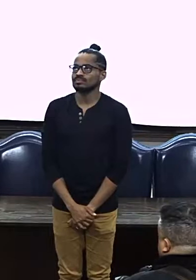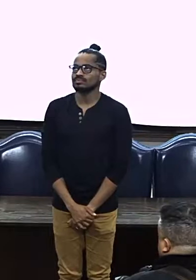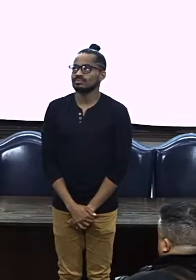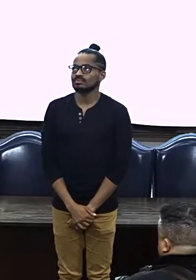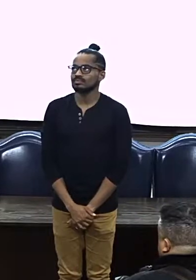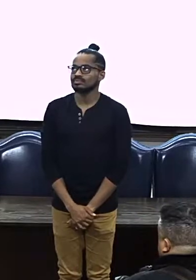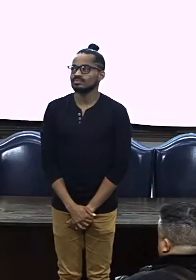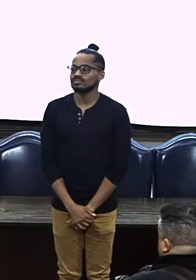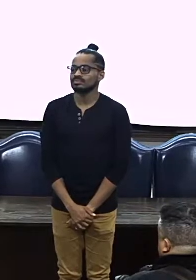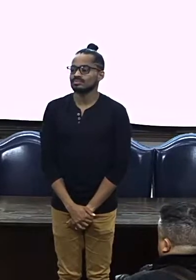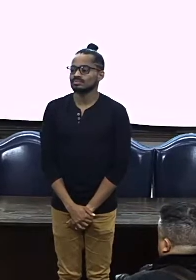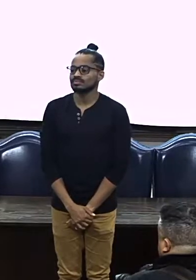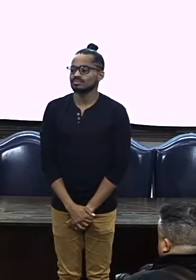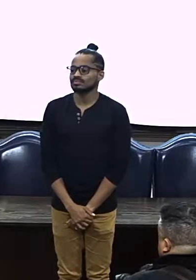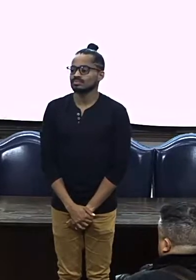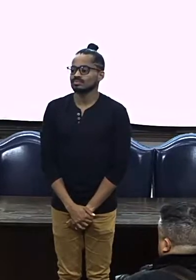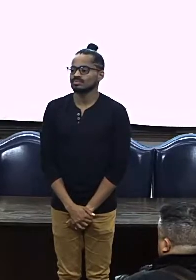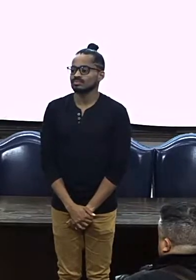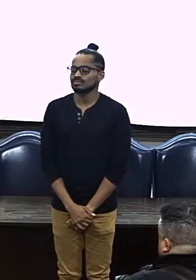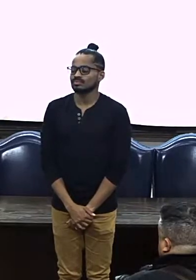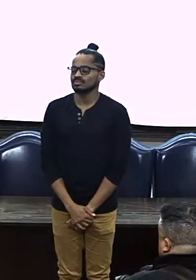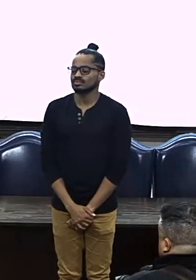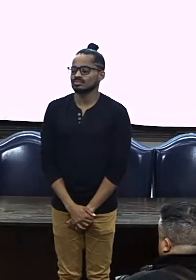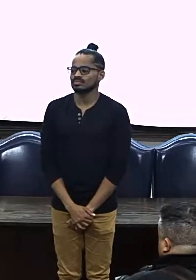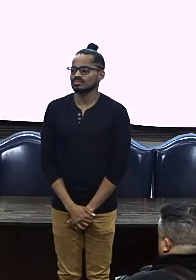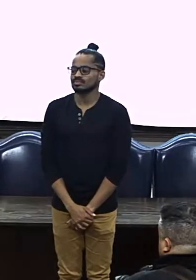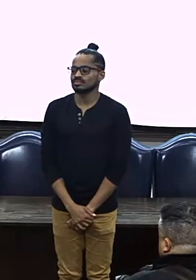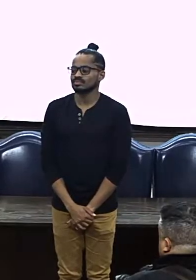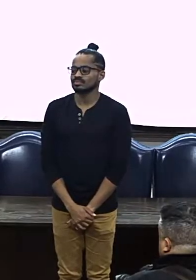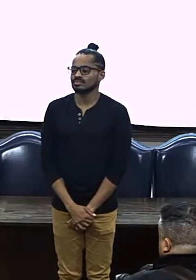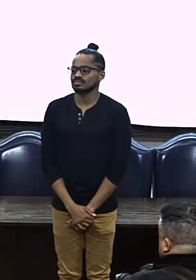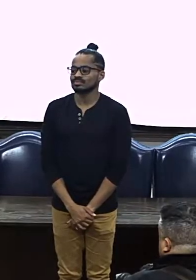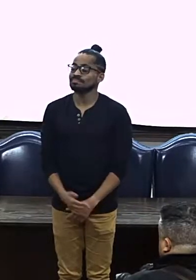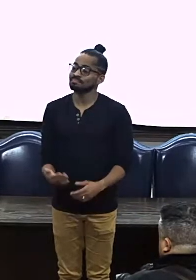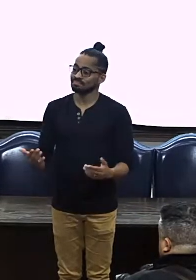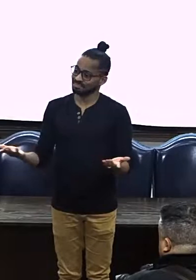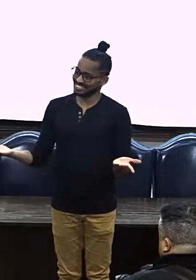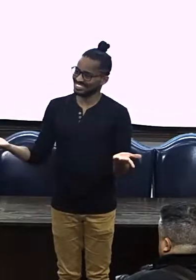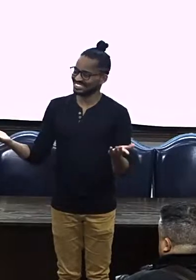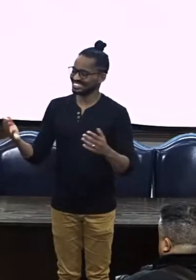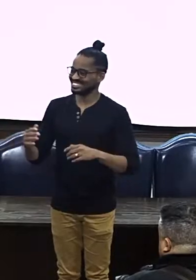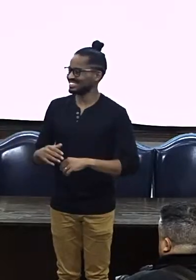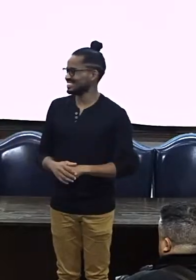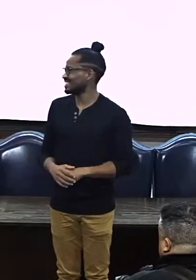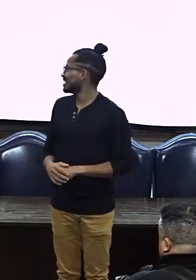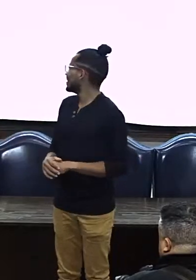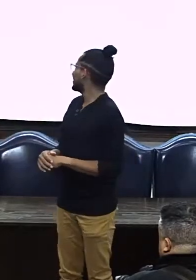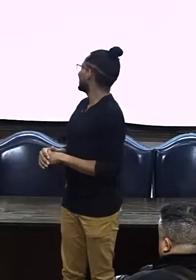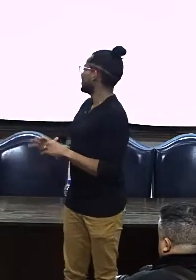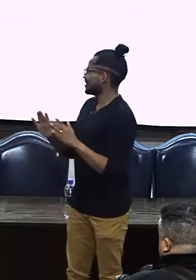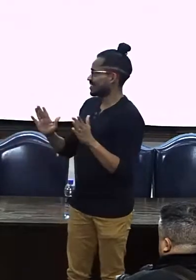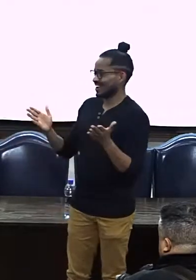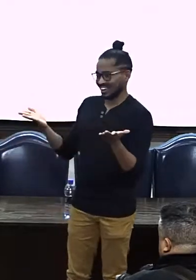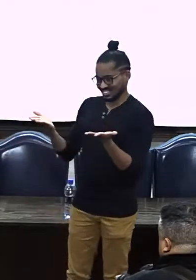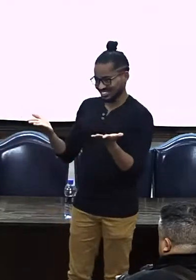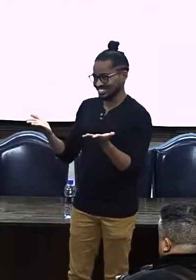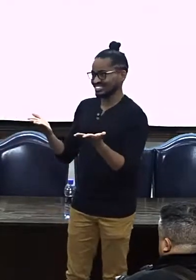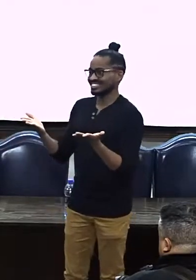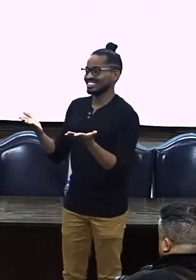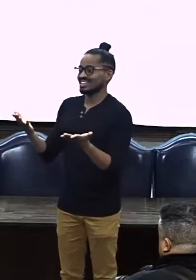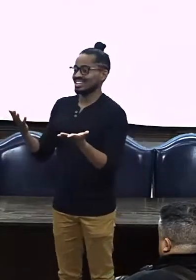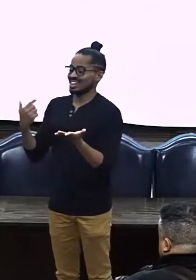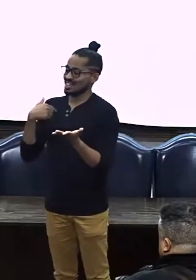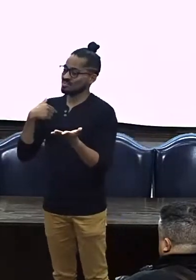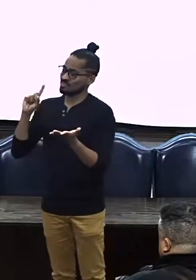e coda silábicos. So, today, I first want to talk about my